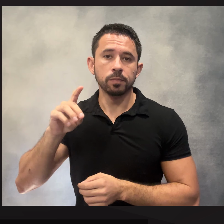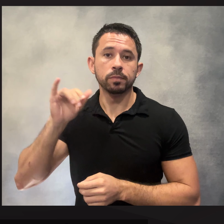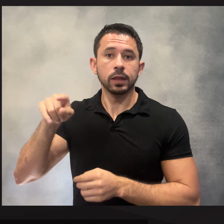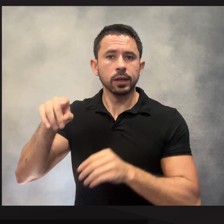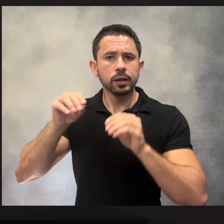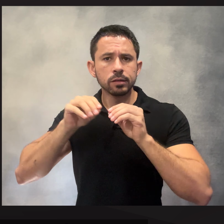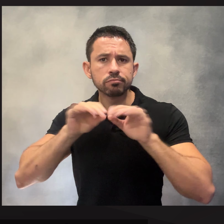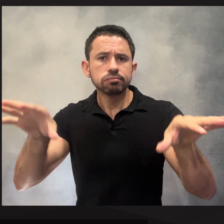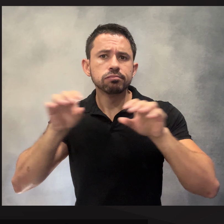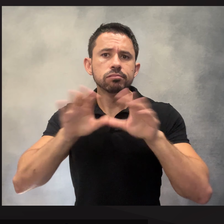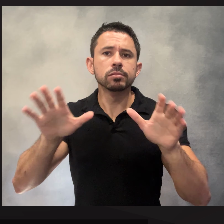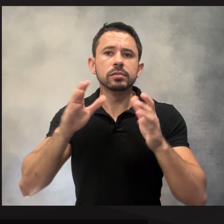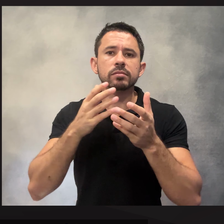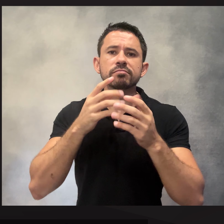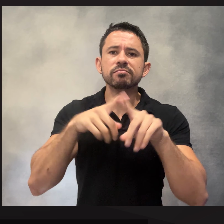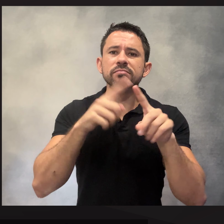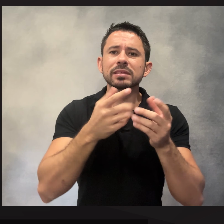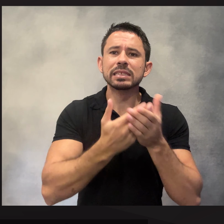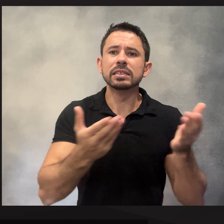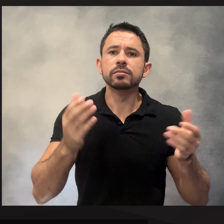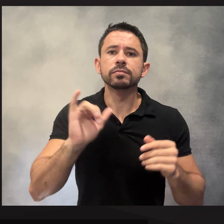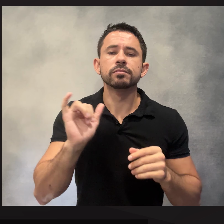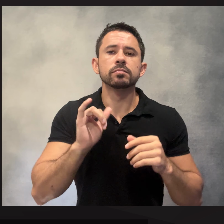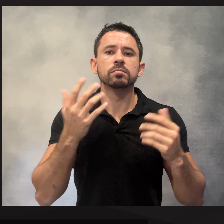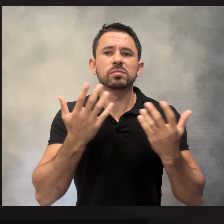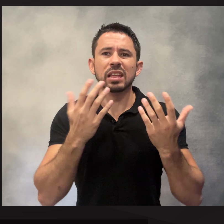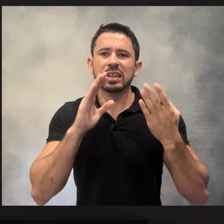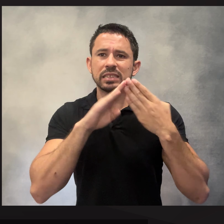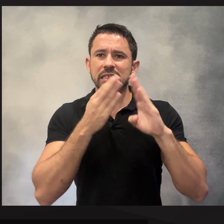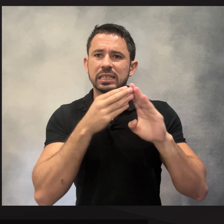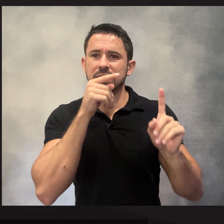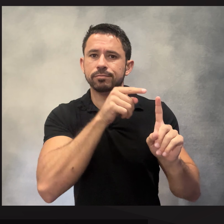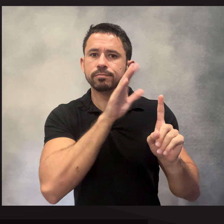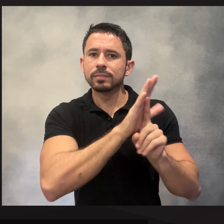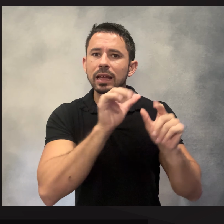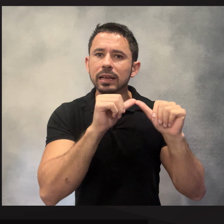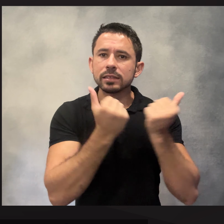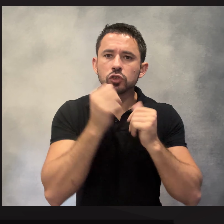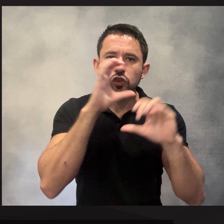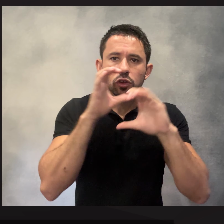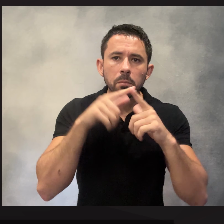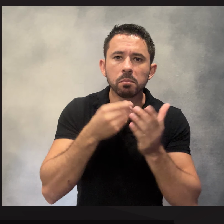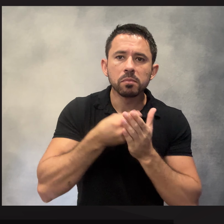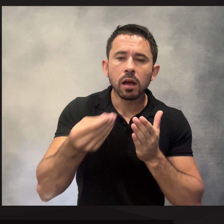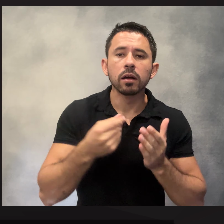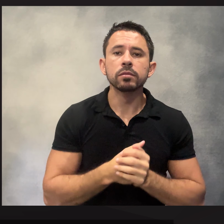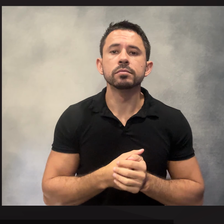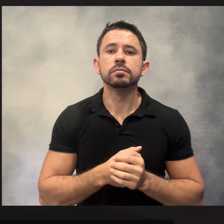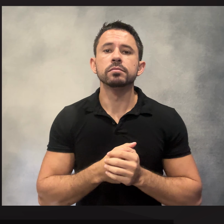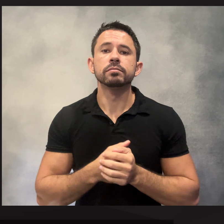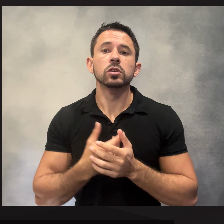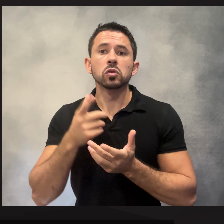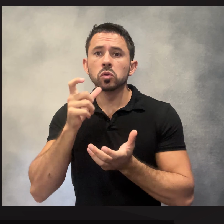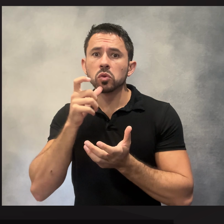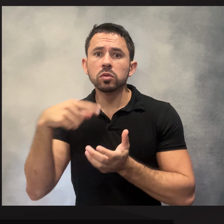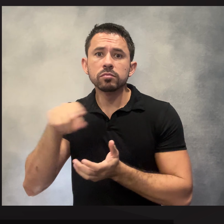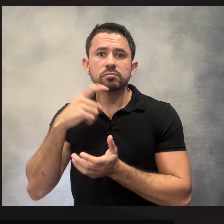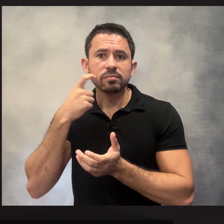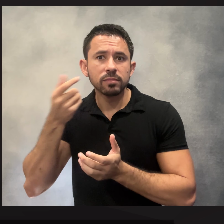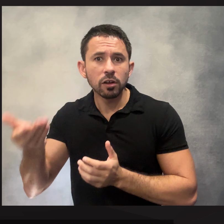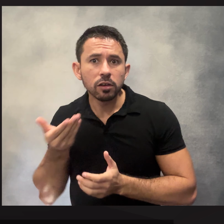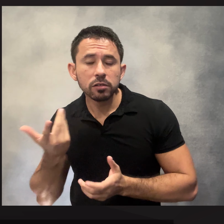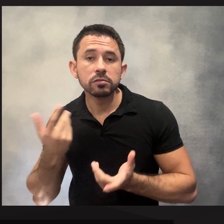publicized things like what city agencies are looking to buy, who they've recently hired, and what public meetings are about